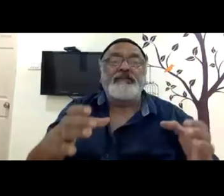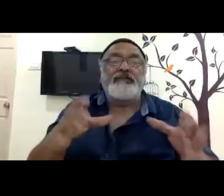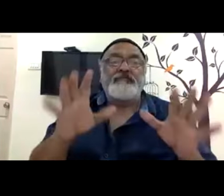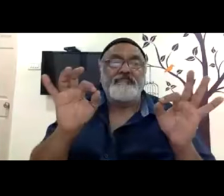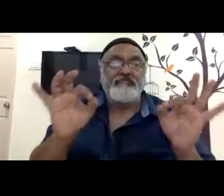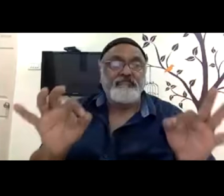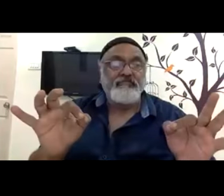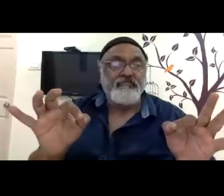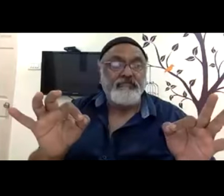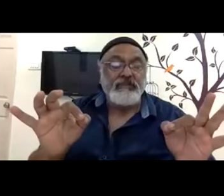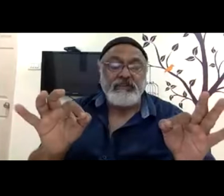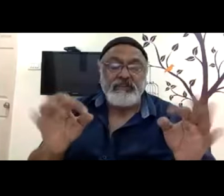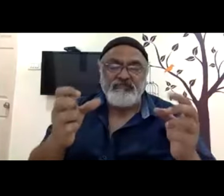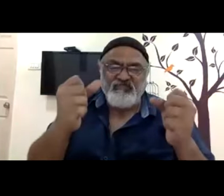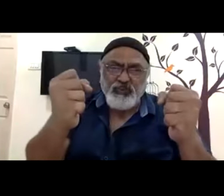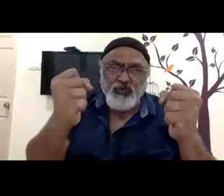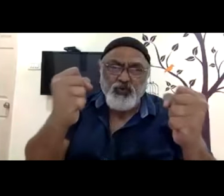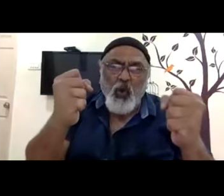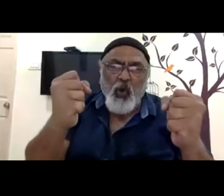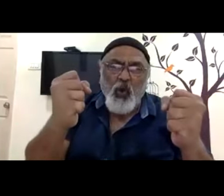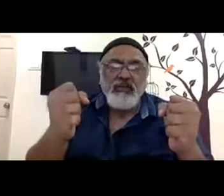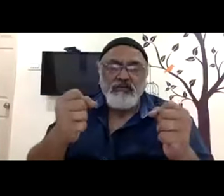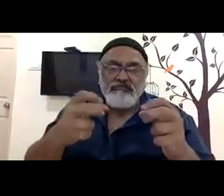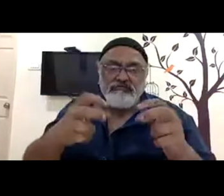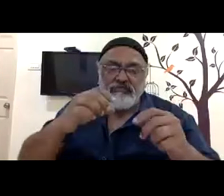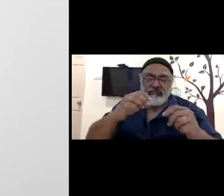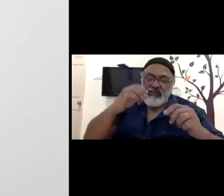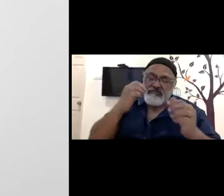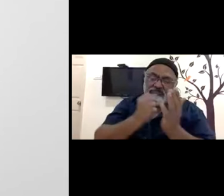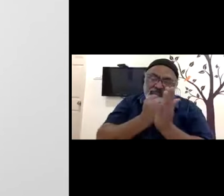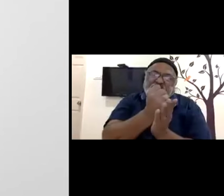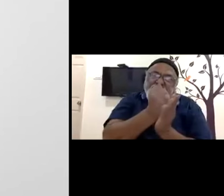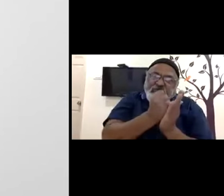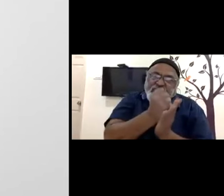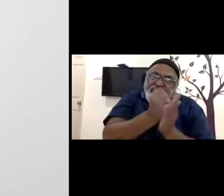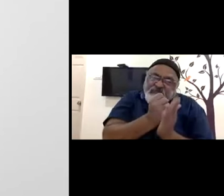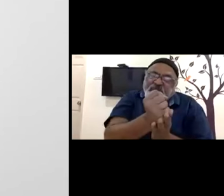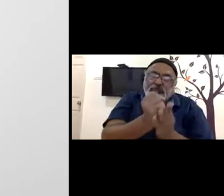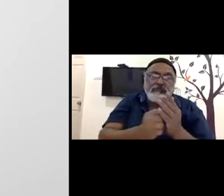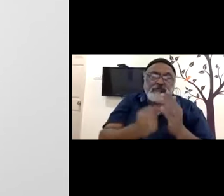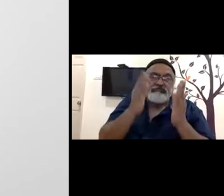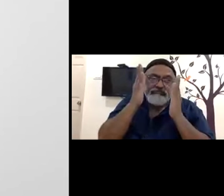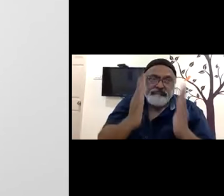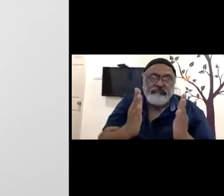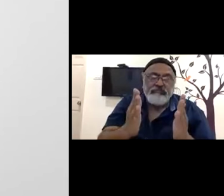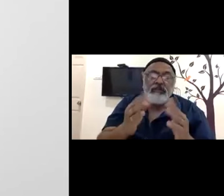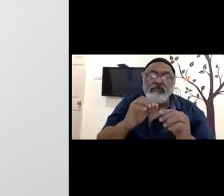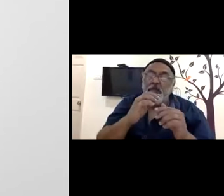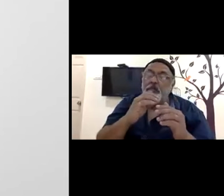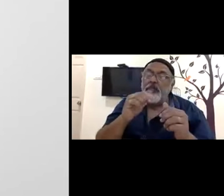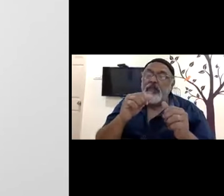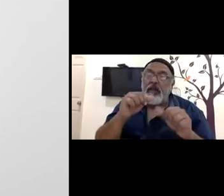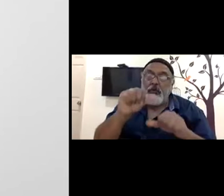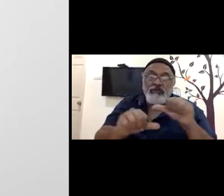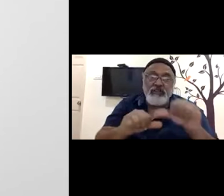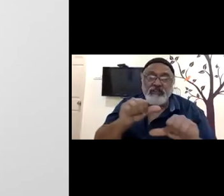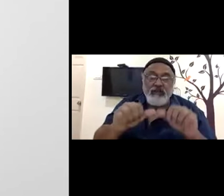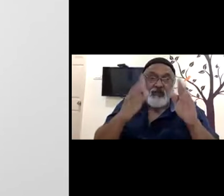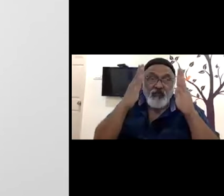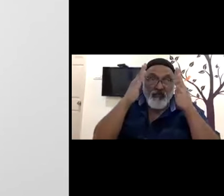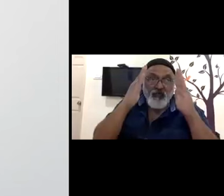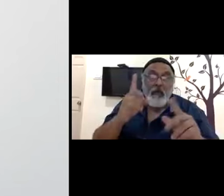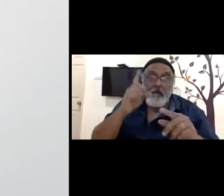it's a rigorous process. When I say rigorous, again, it means there are certain procedures, there are certain sets of rules that one